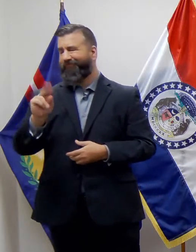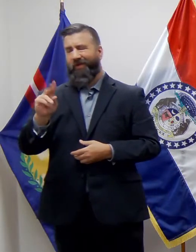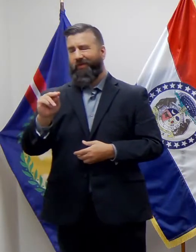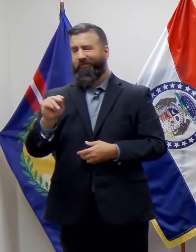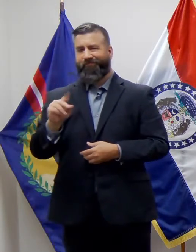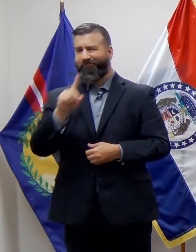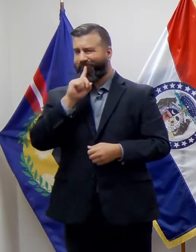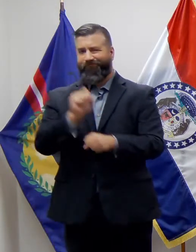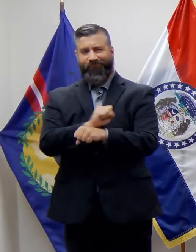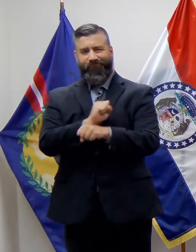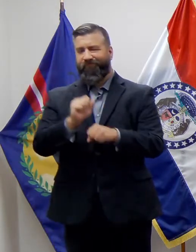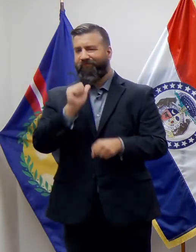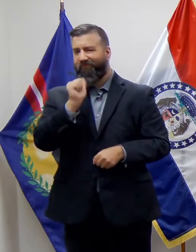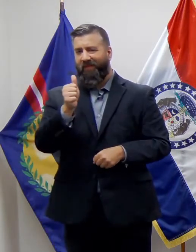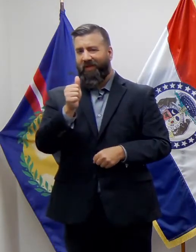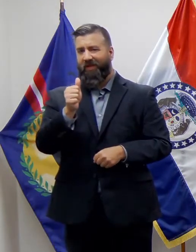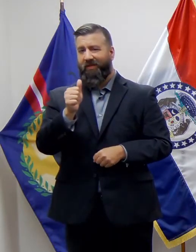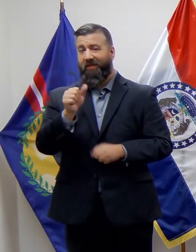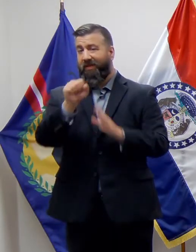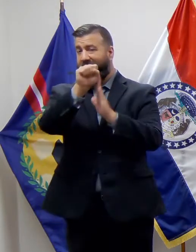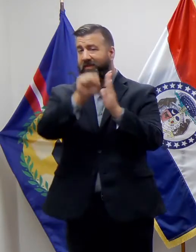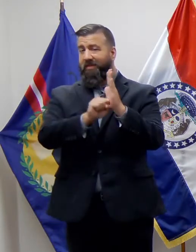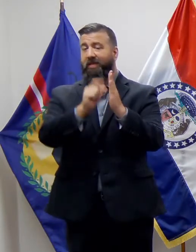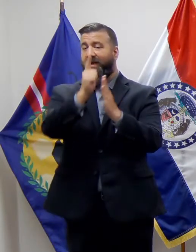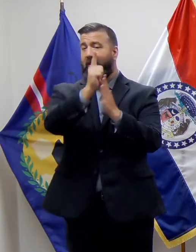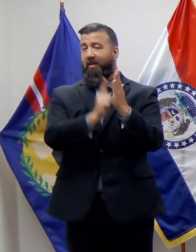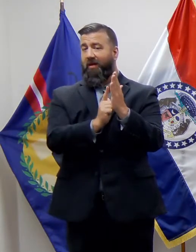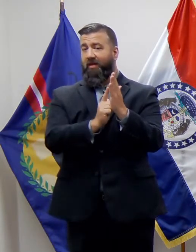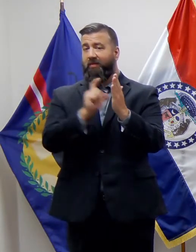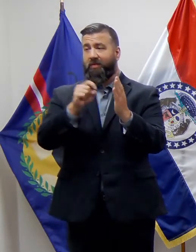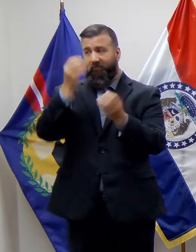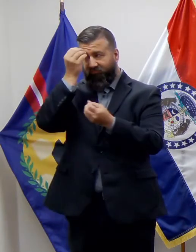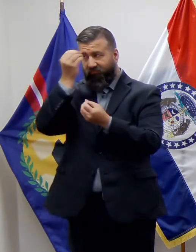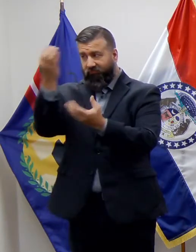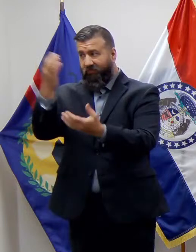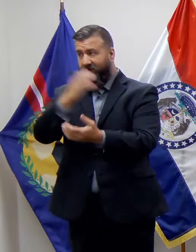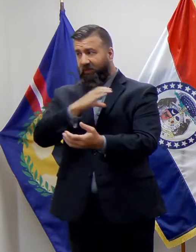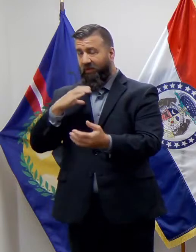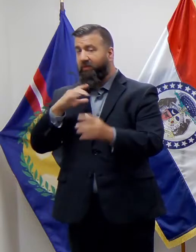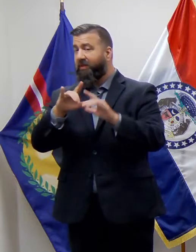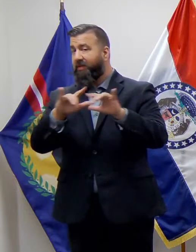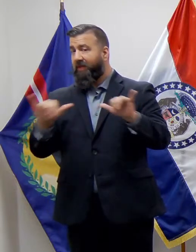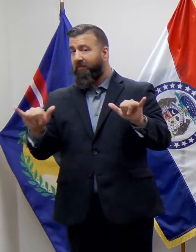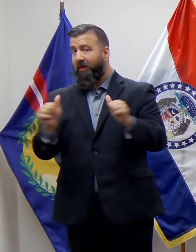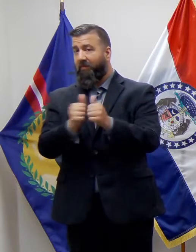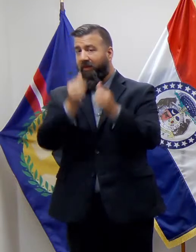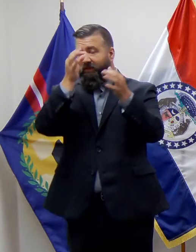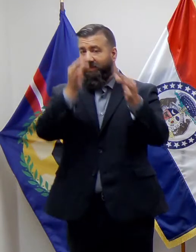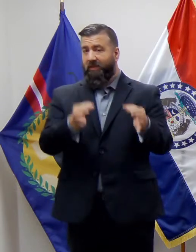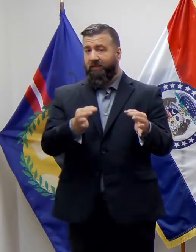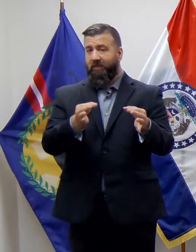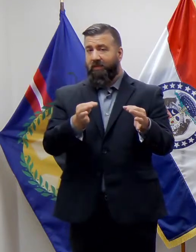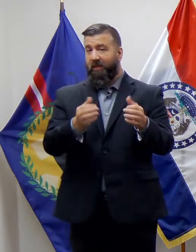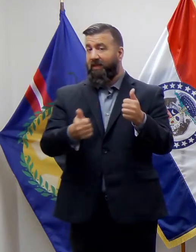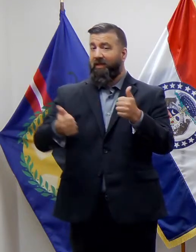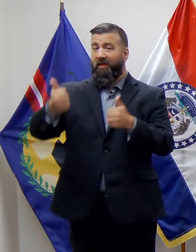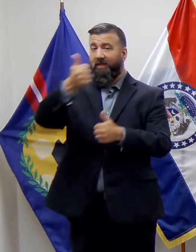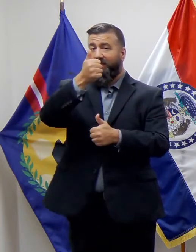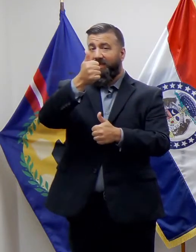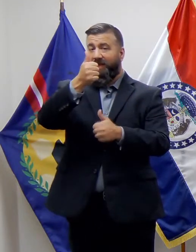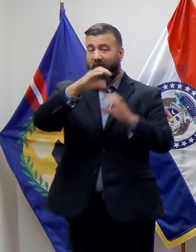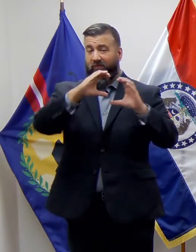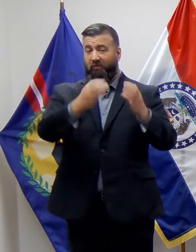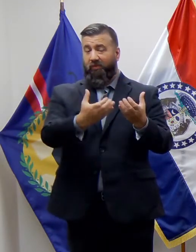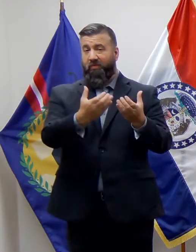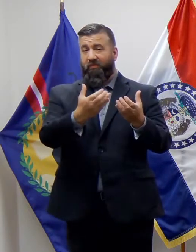not. The state statute says that we should notify the council concurrently with our decisions. The executive branch of